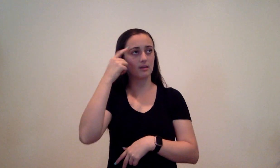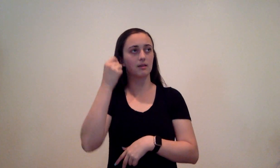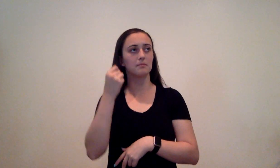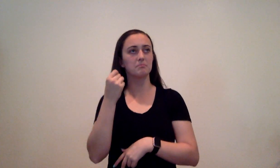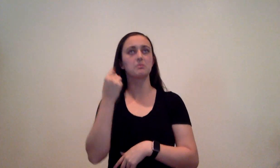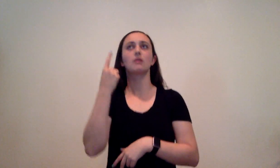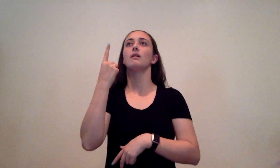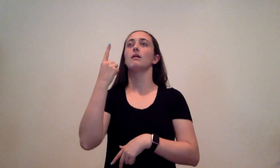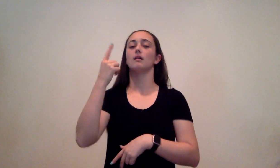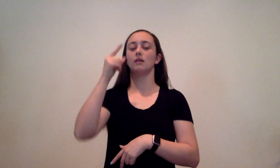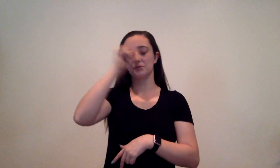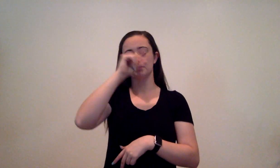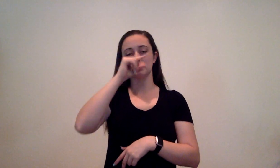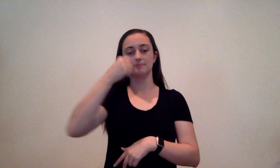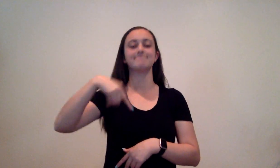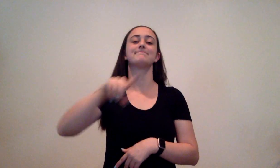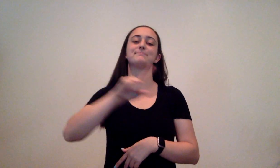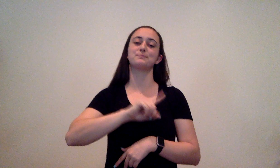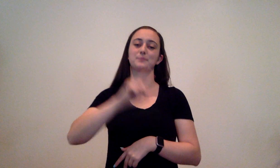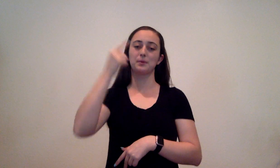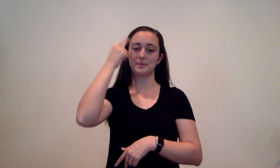the Classical period.